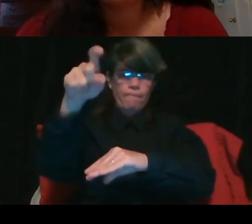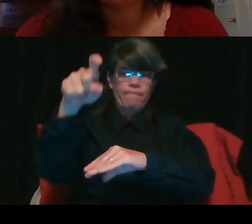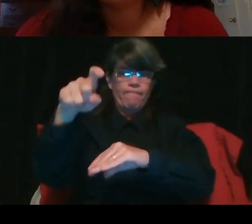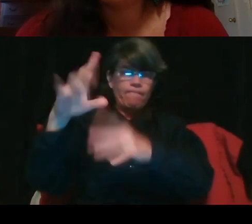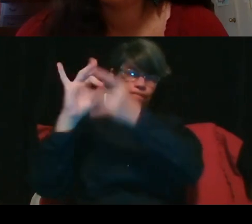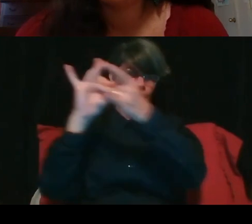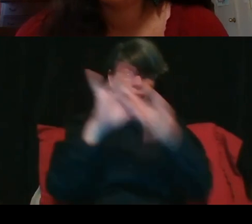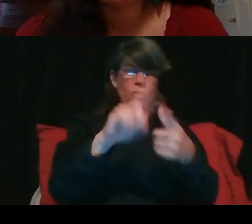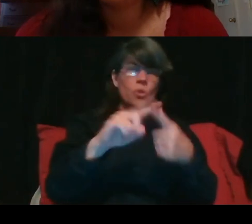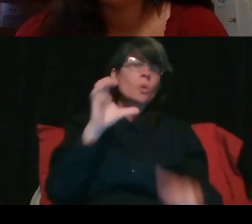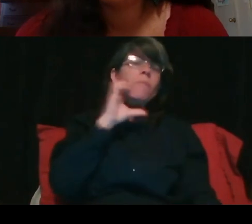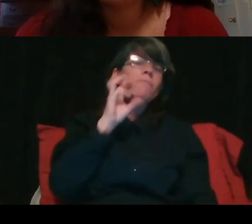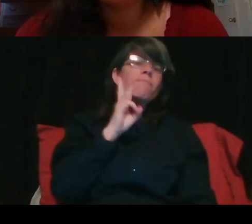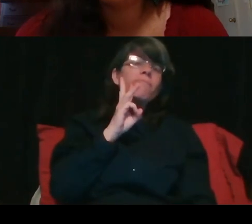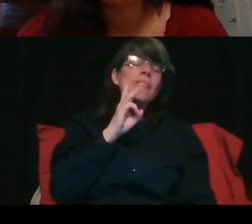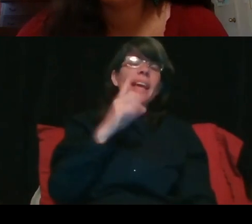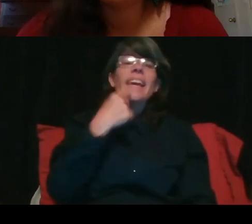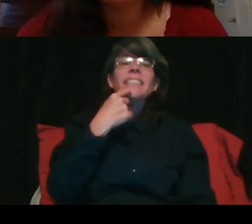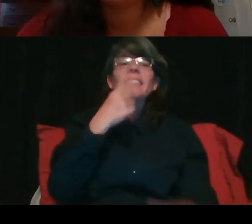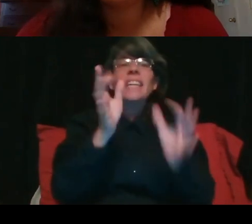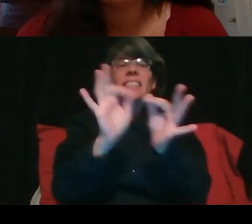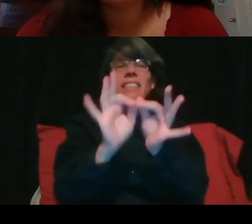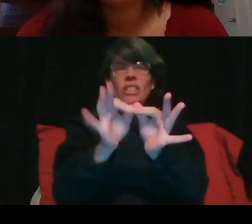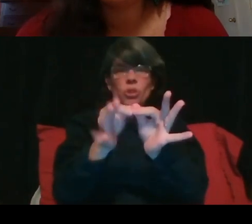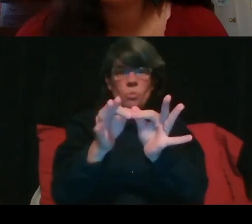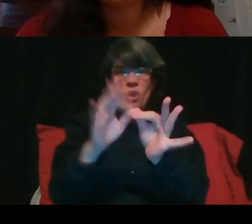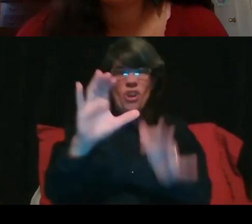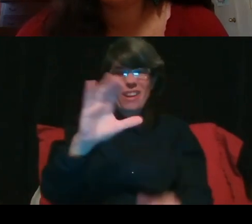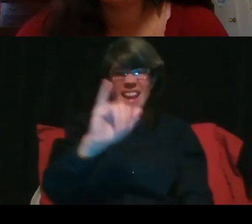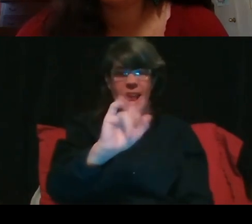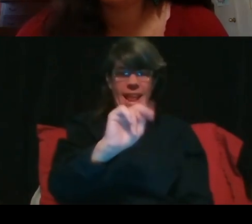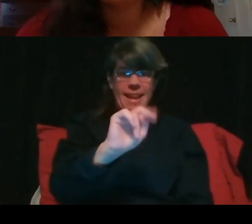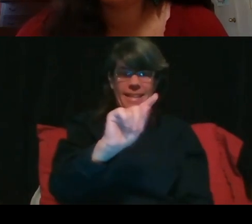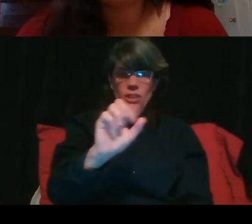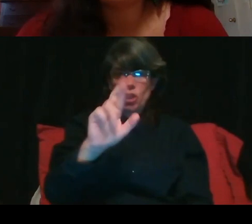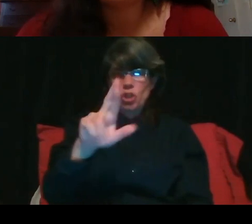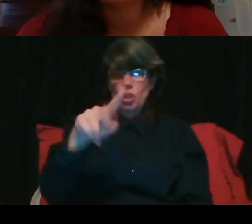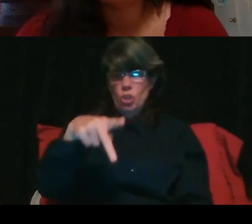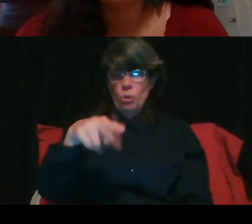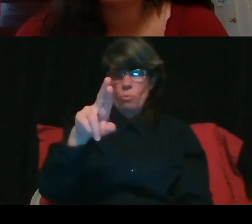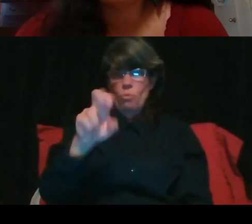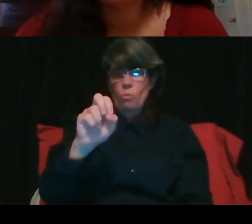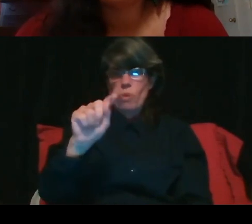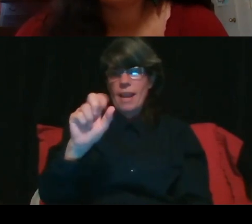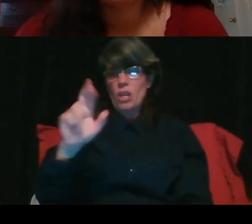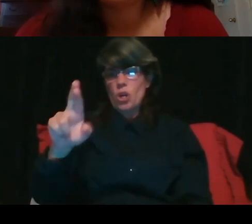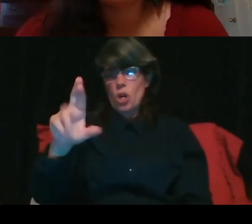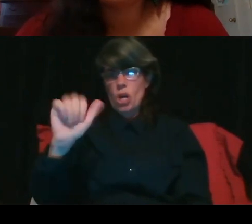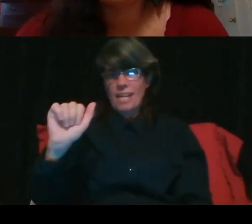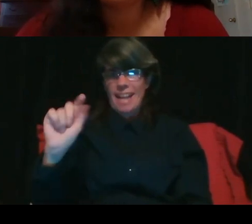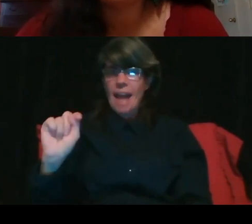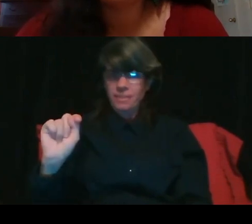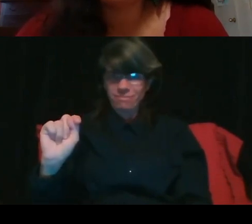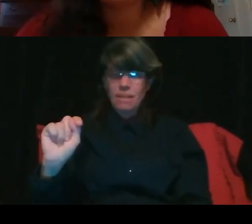her label is Interpreter Cat. And while everyone's doing that, I'm also